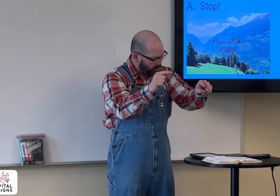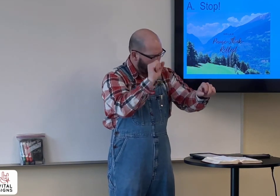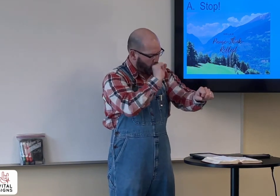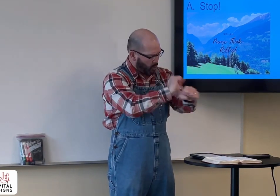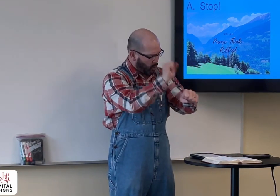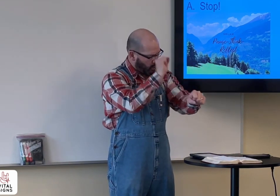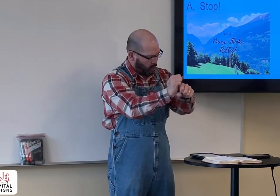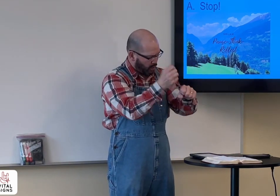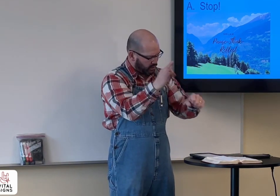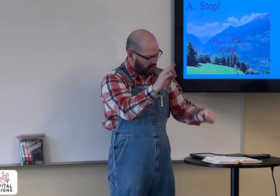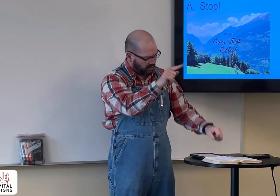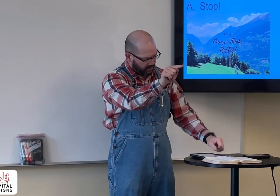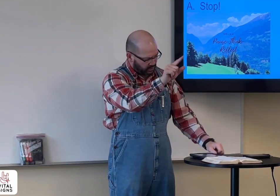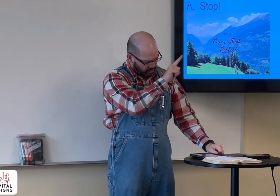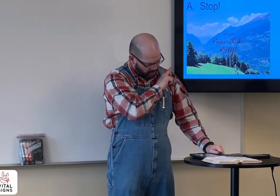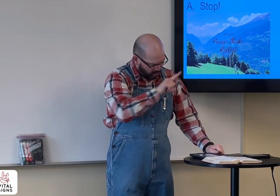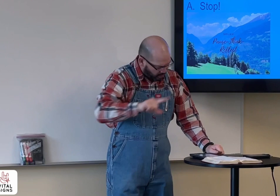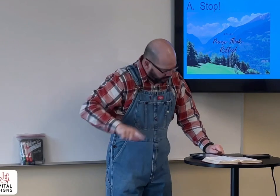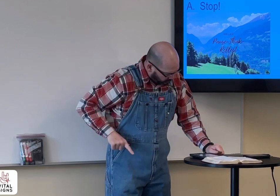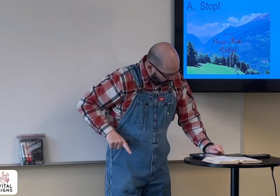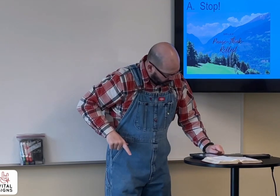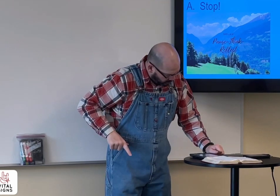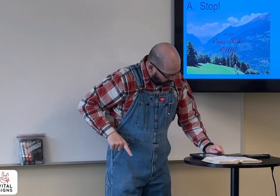many behold the works of the Lord,